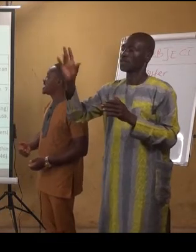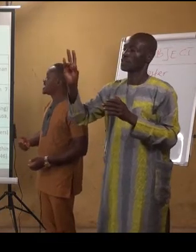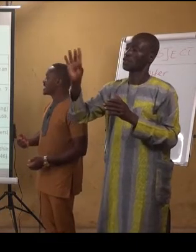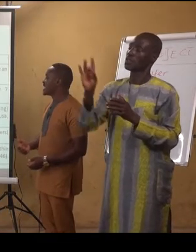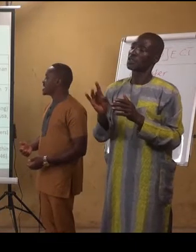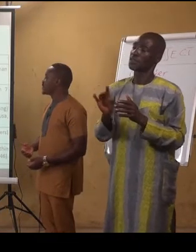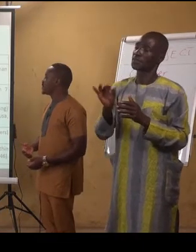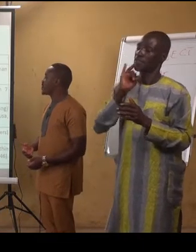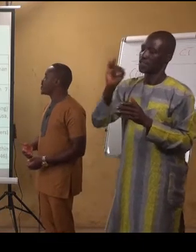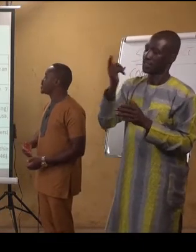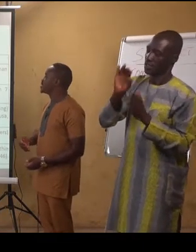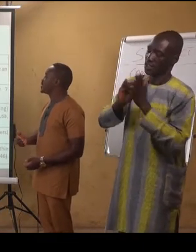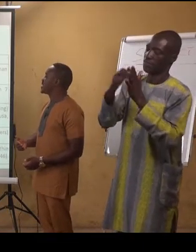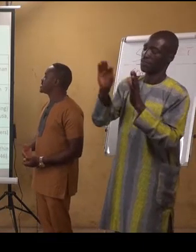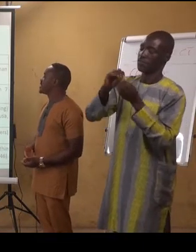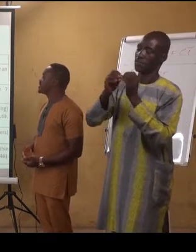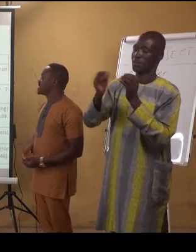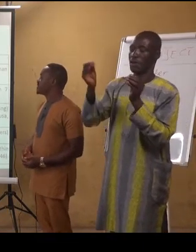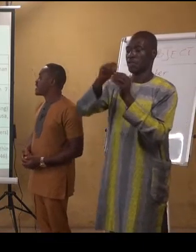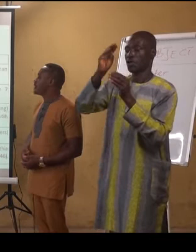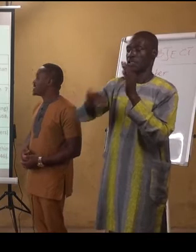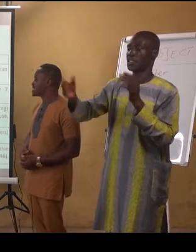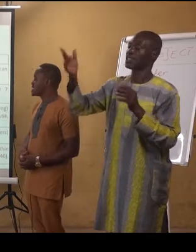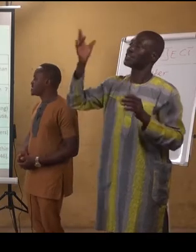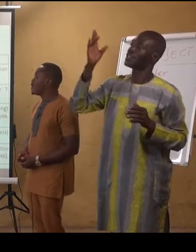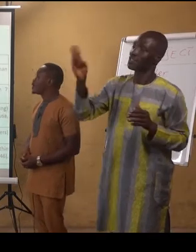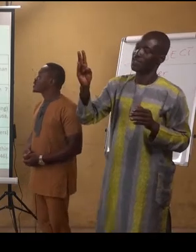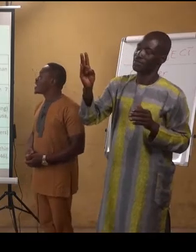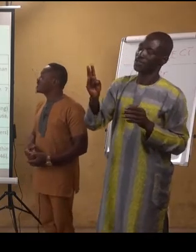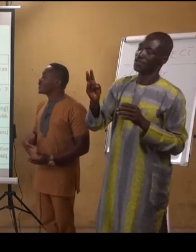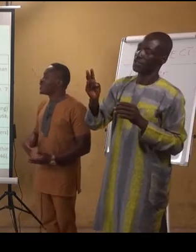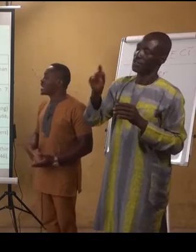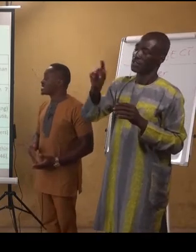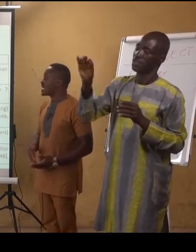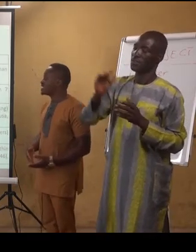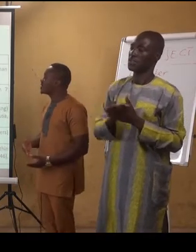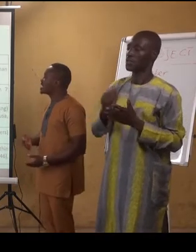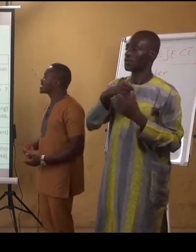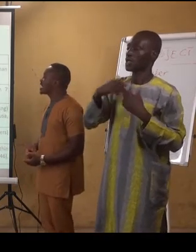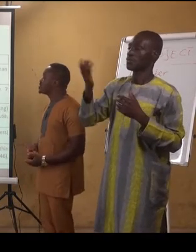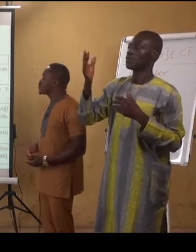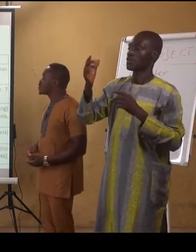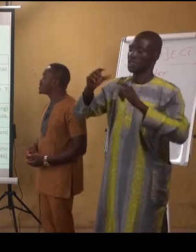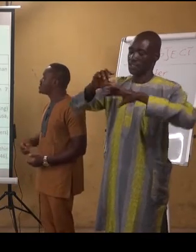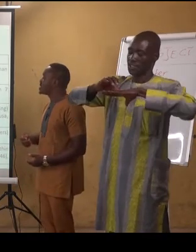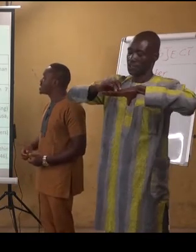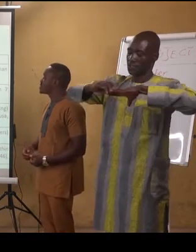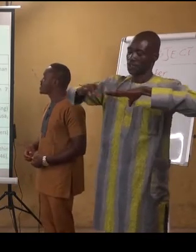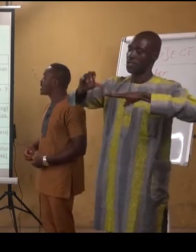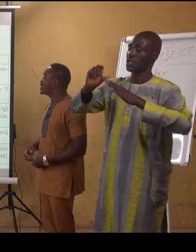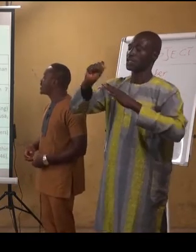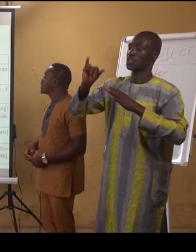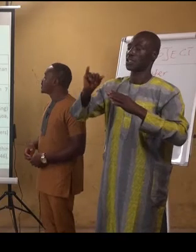2.251334579 is an example of a number with more than 7 decimal places. We also have the dollar sign. The dollar sign is used in